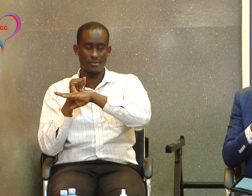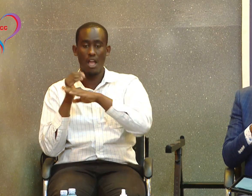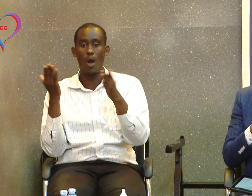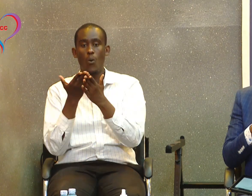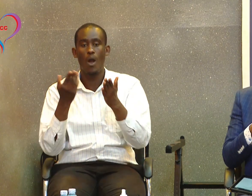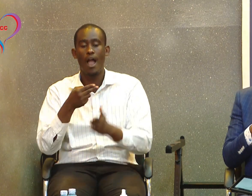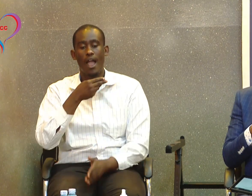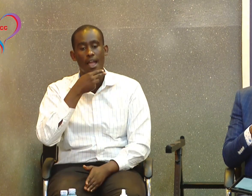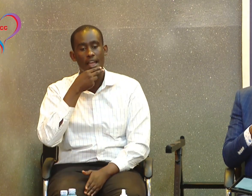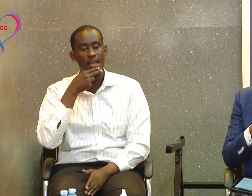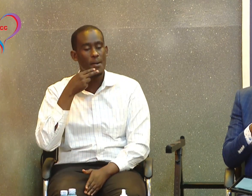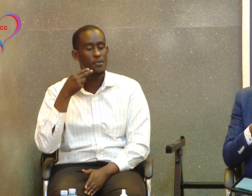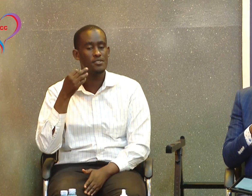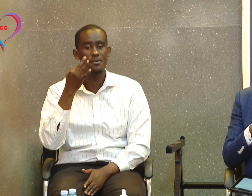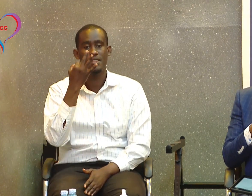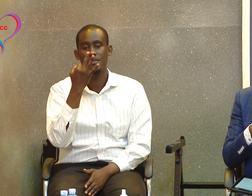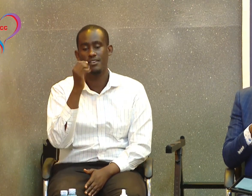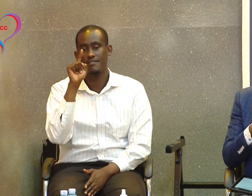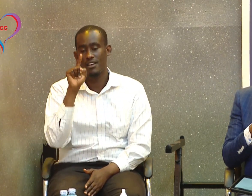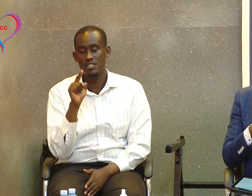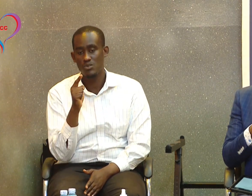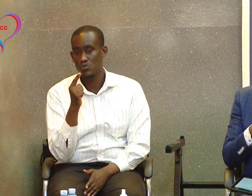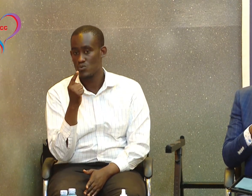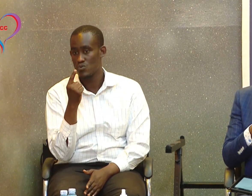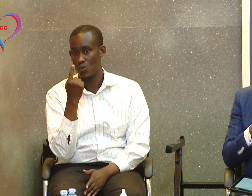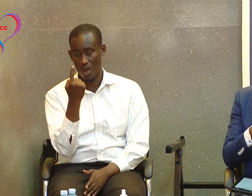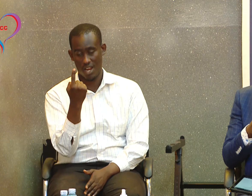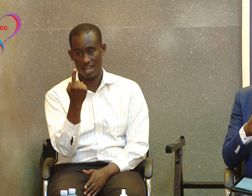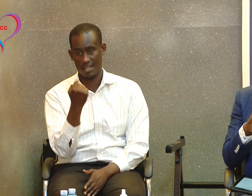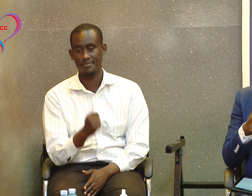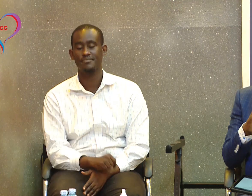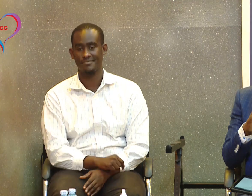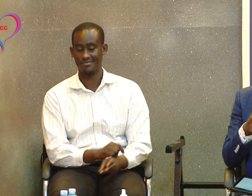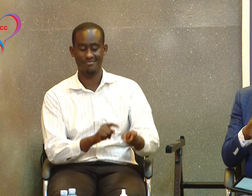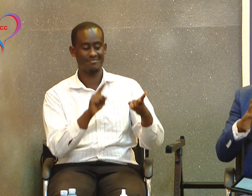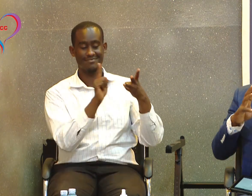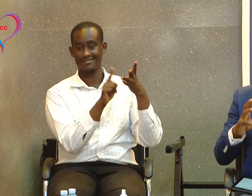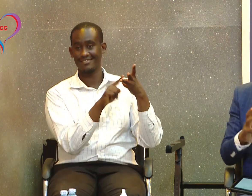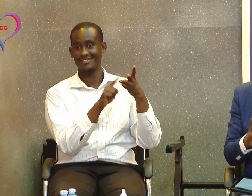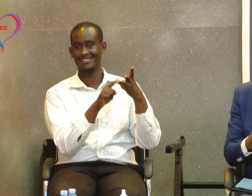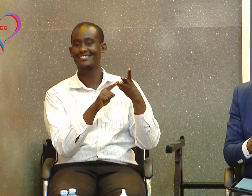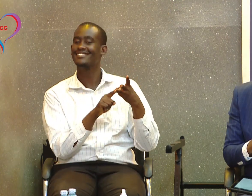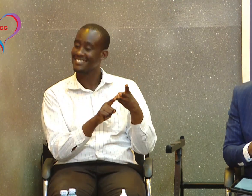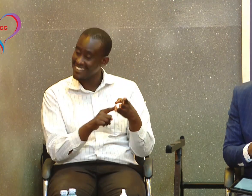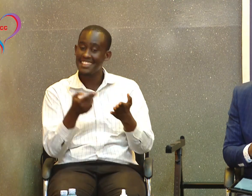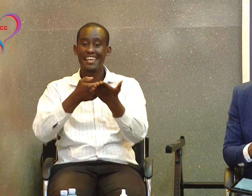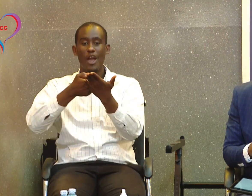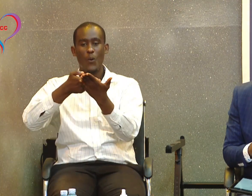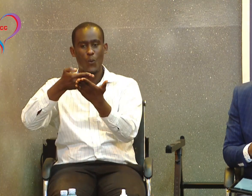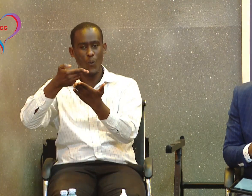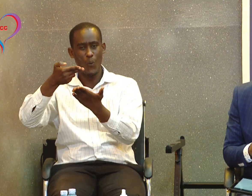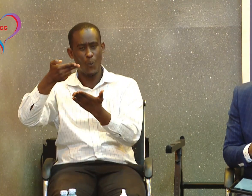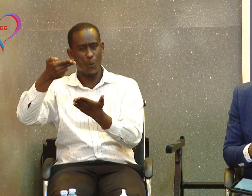Hebrews chapter 3 verse 1. Oko kulimba Babylonia 3 olunyiri olusoka. Then we have what we call the holy calling. Ate ne